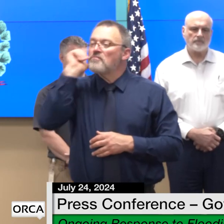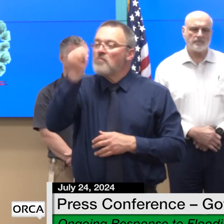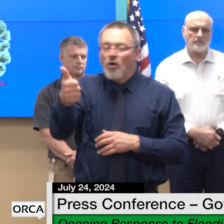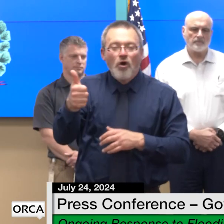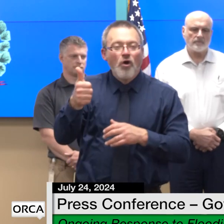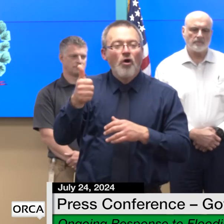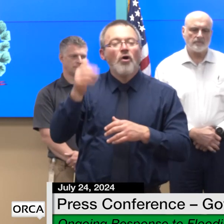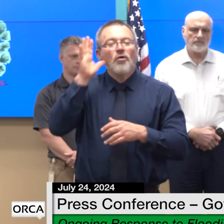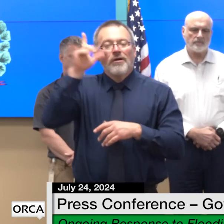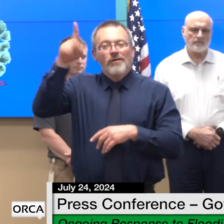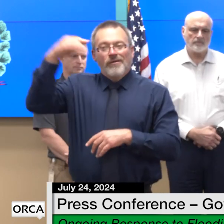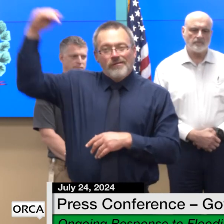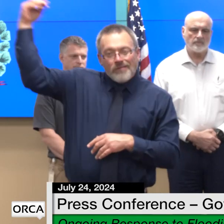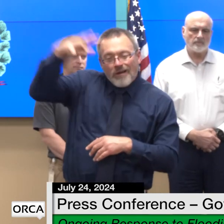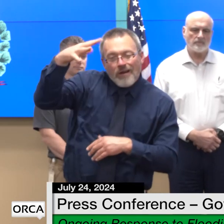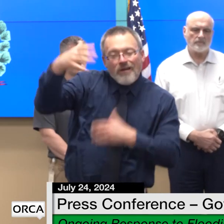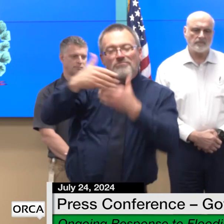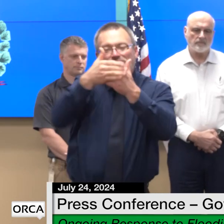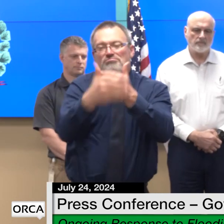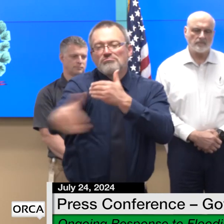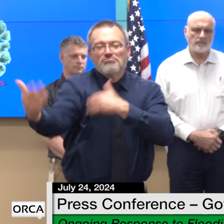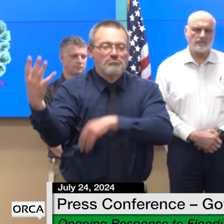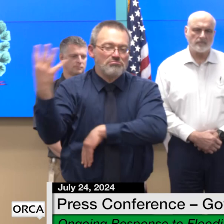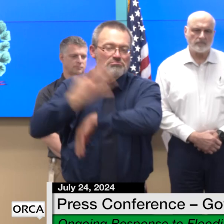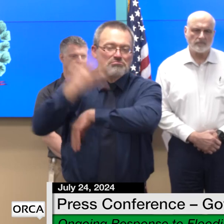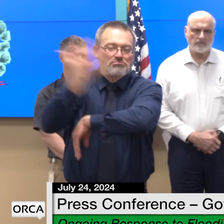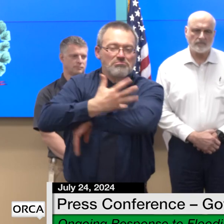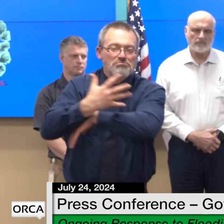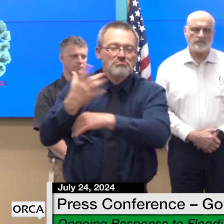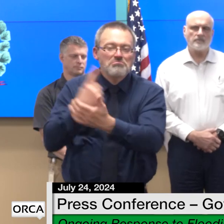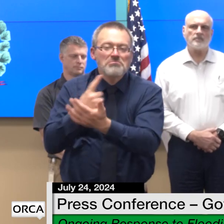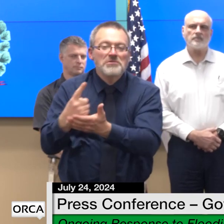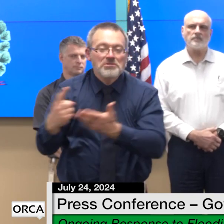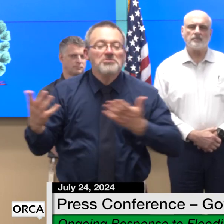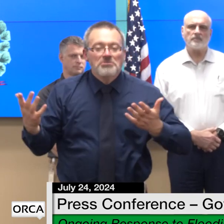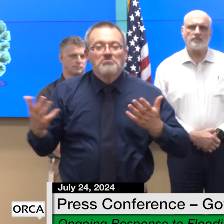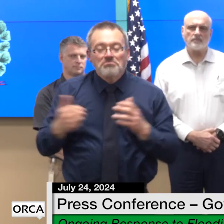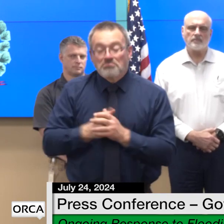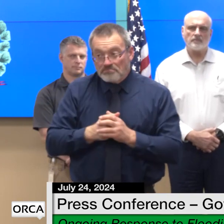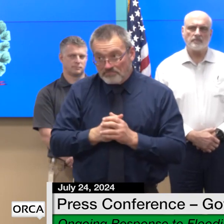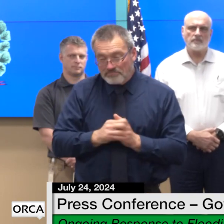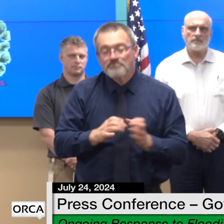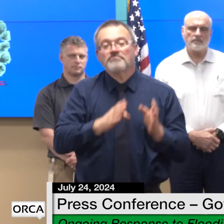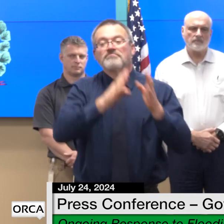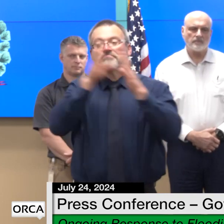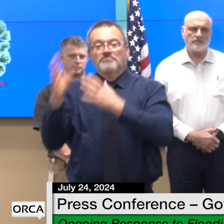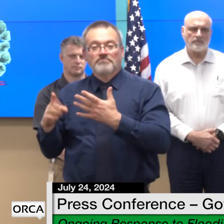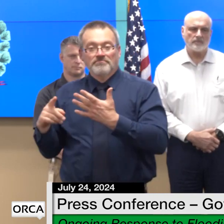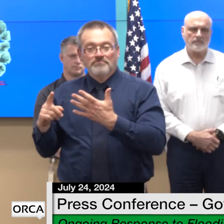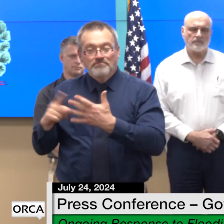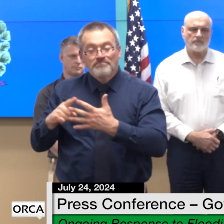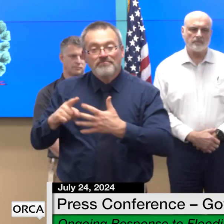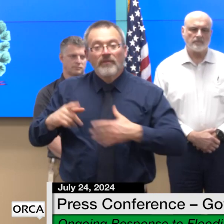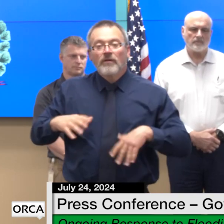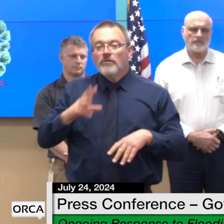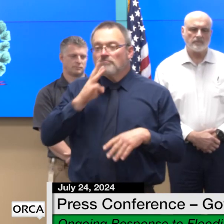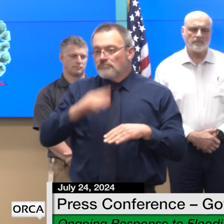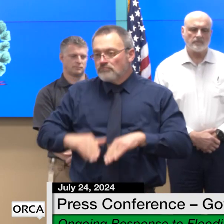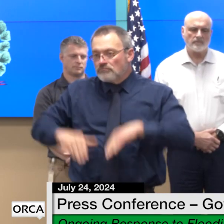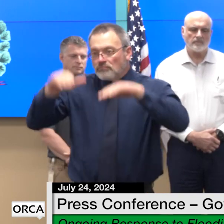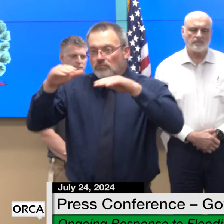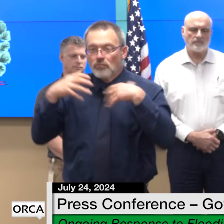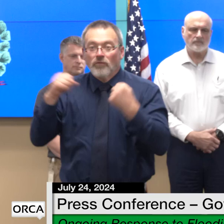Next, I would like to discuss flood recovery centers. The state of Vermont will be opening state flood